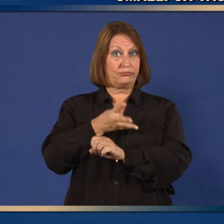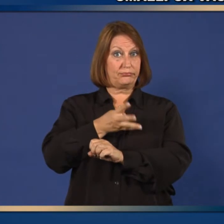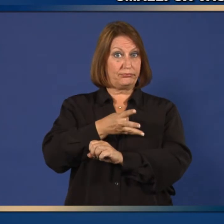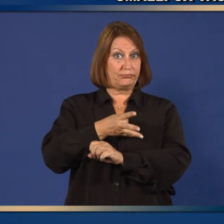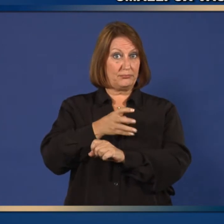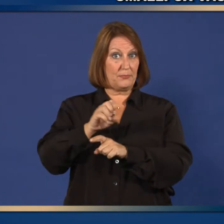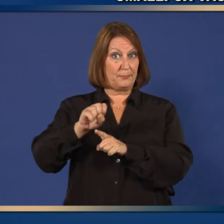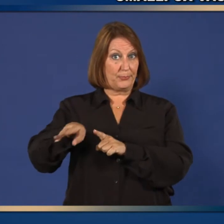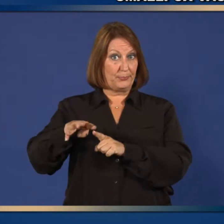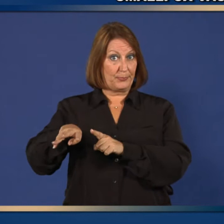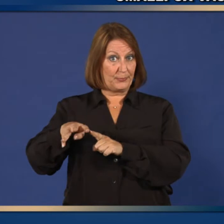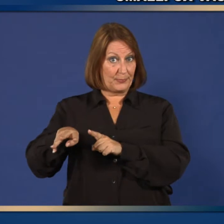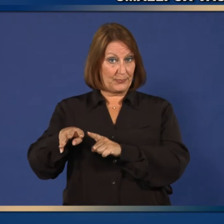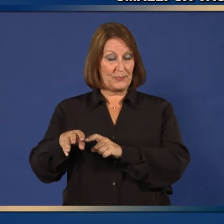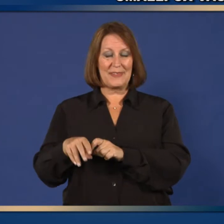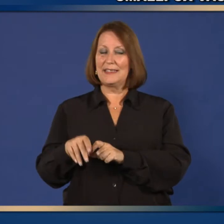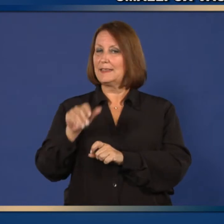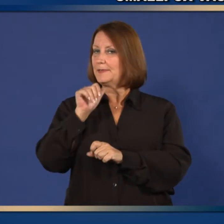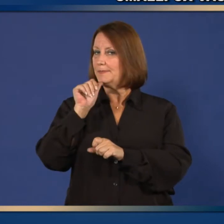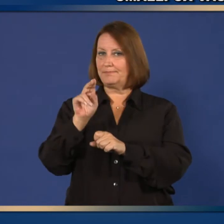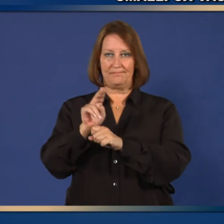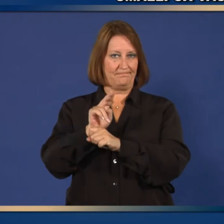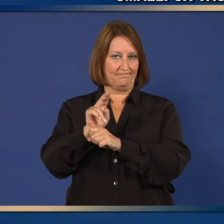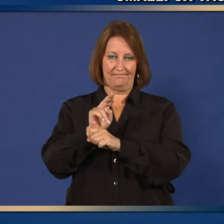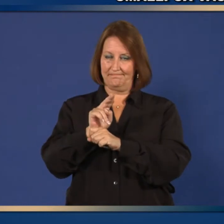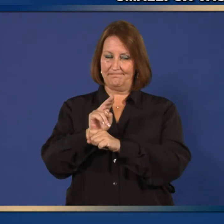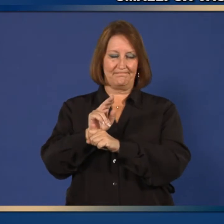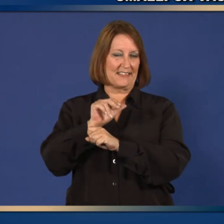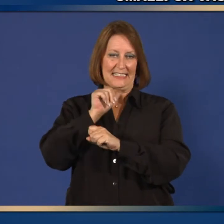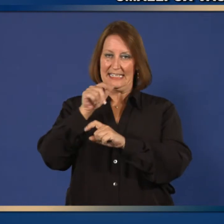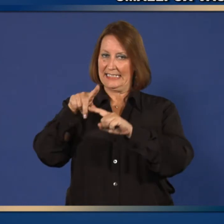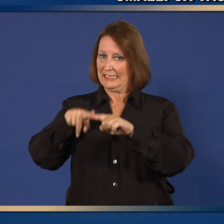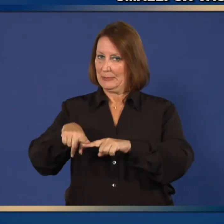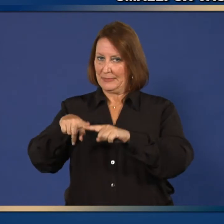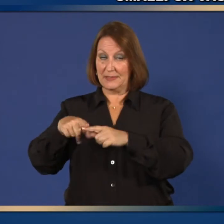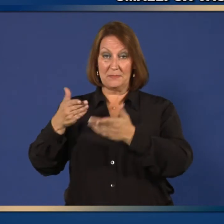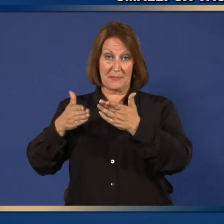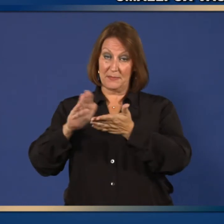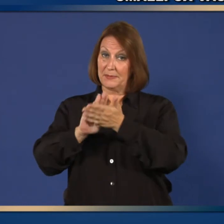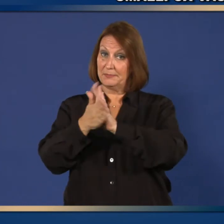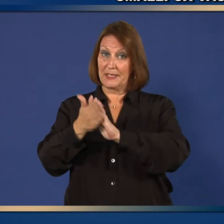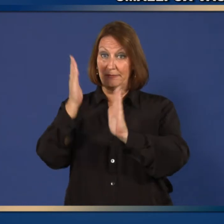Do not get the smallpox vaccine if you are breastfeeding.